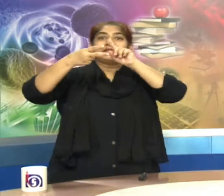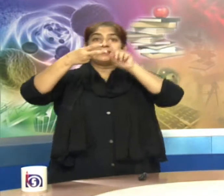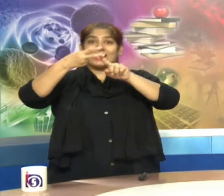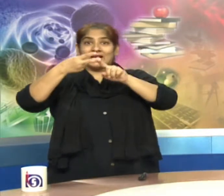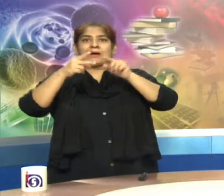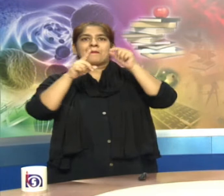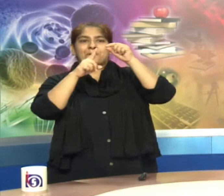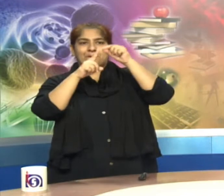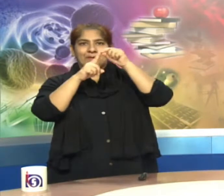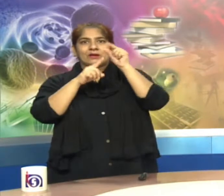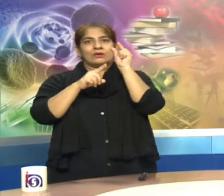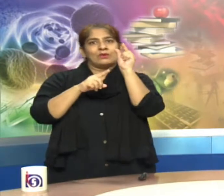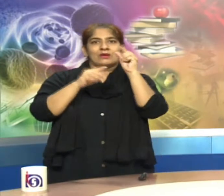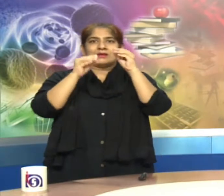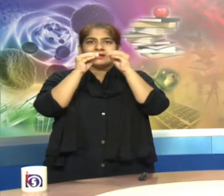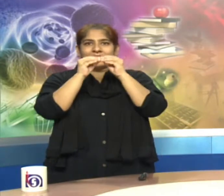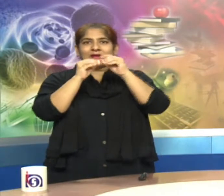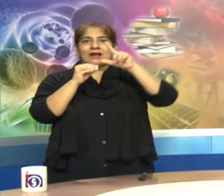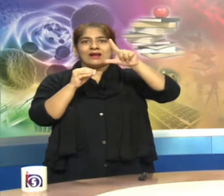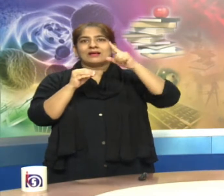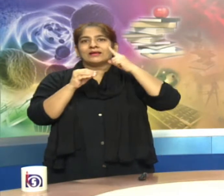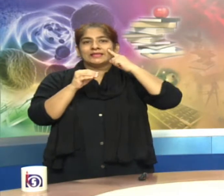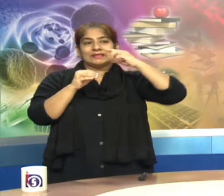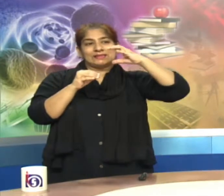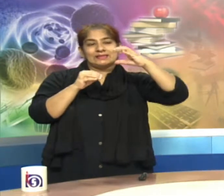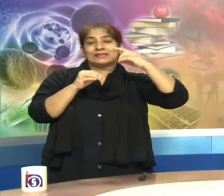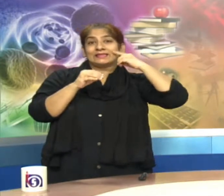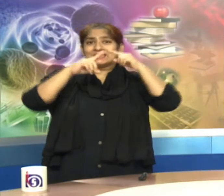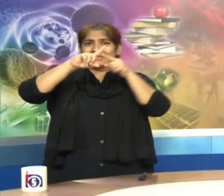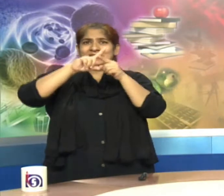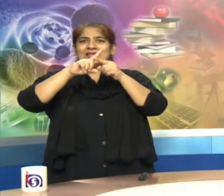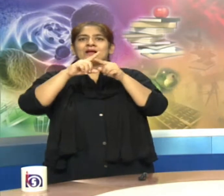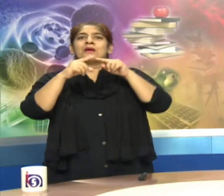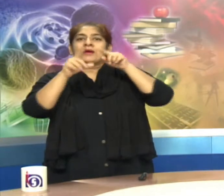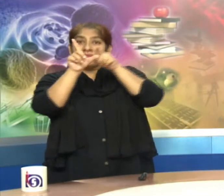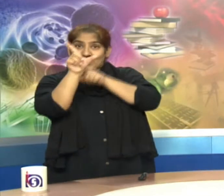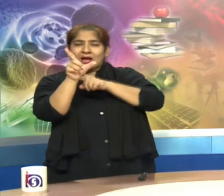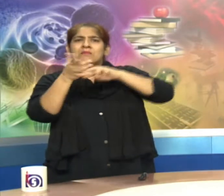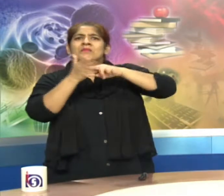is, how is publicity different